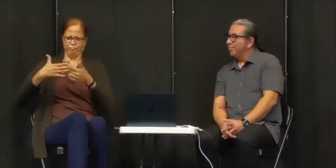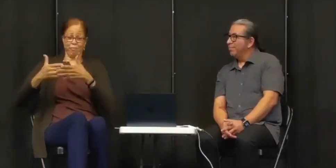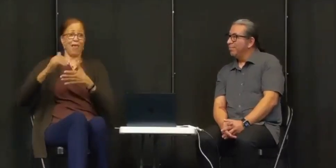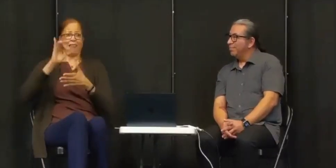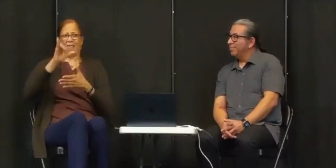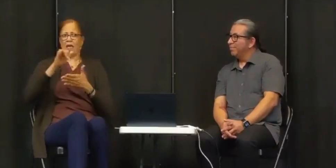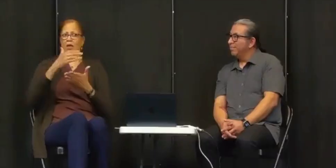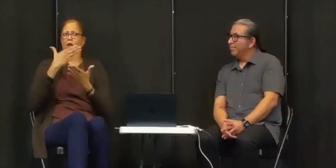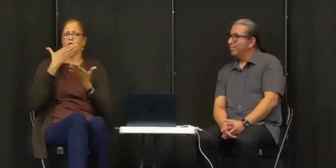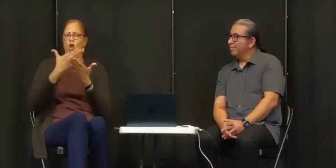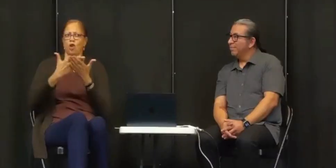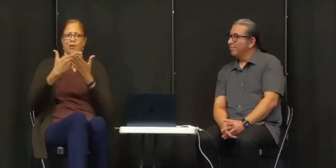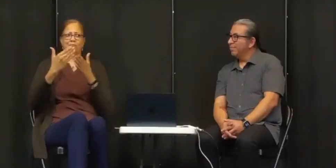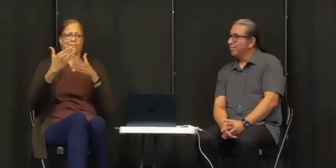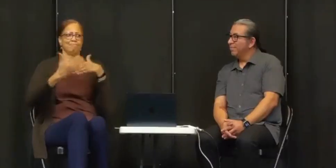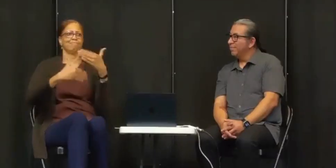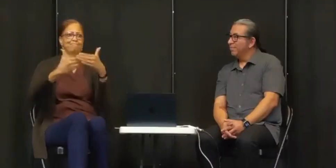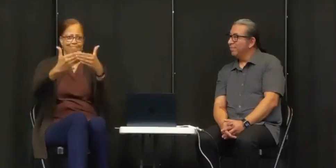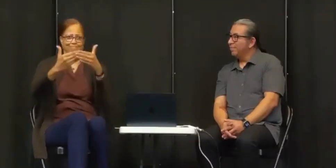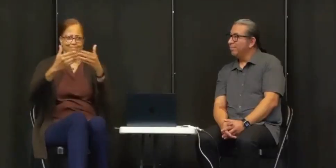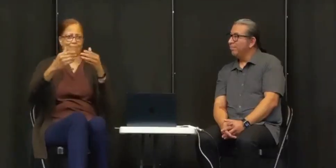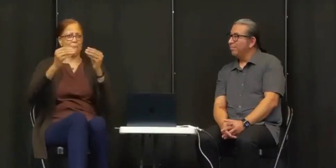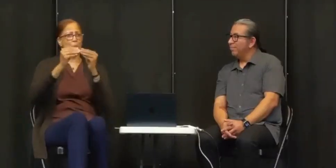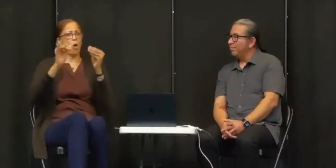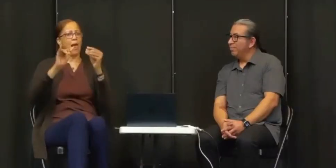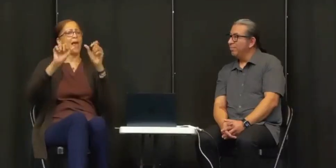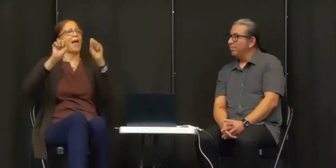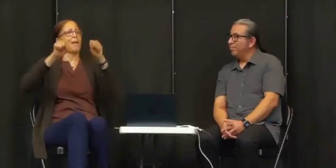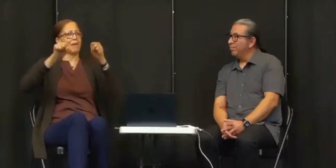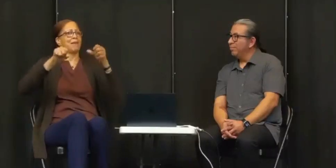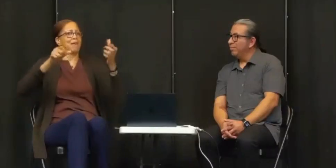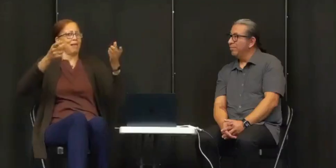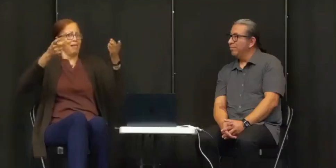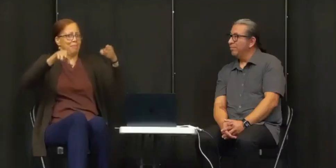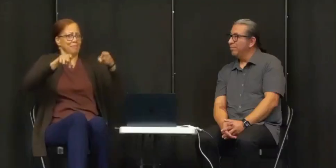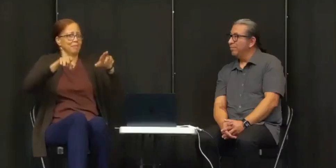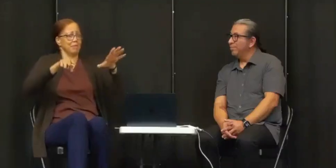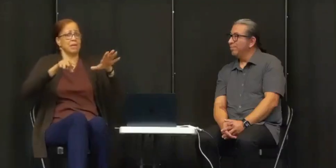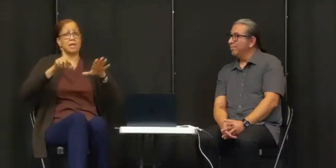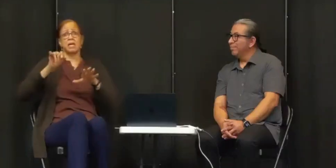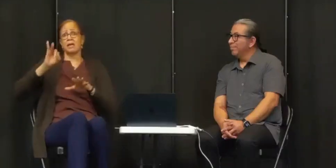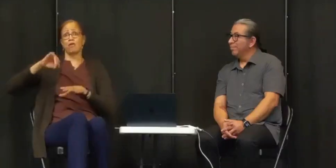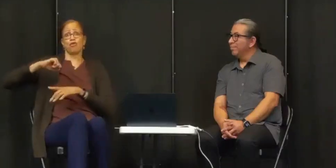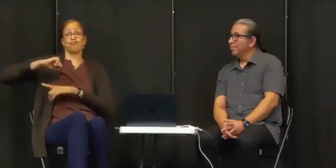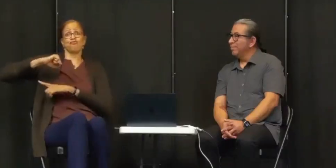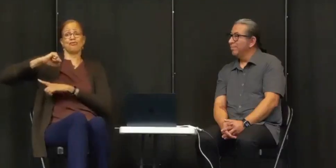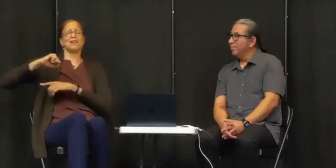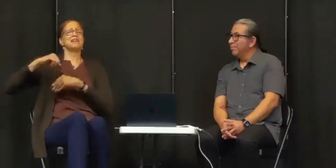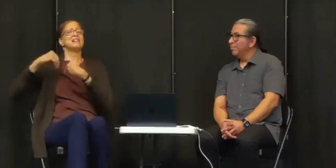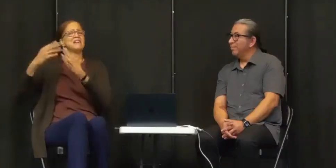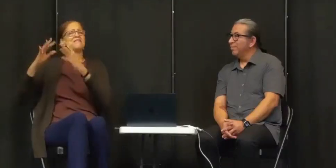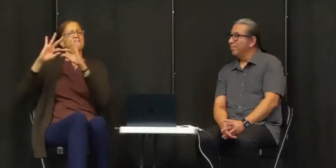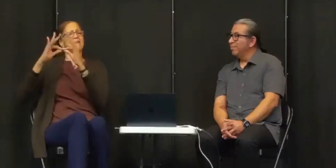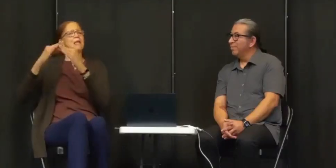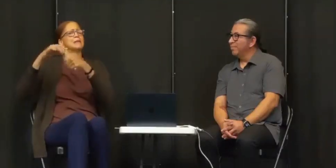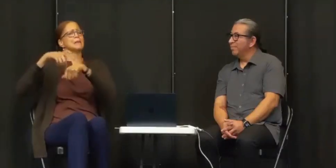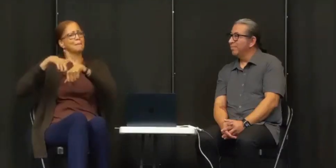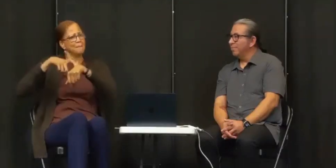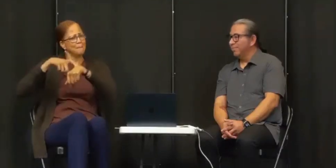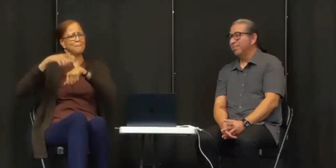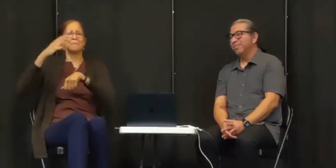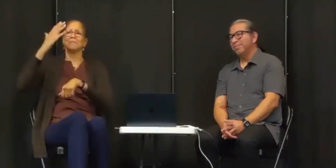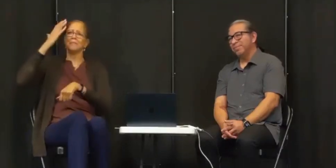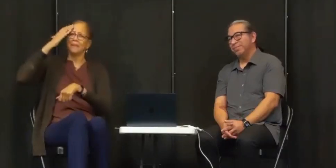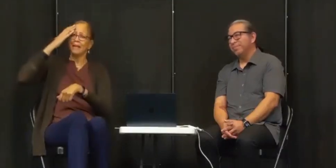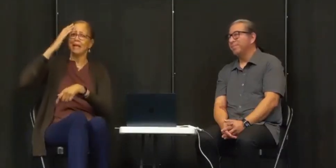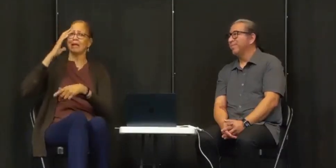in and be like, oh, absolutely, yeah, let's pay an interpreter. It's going to be worth it to be able to get to know our deaf family member. So if there's resistance within